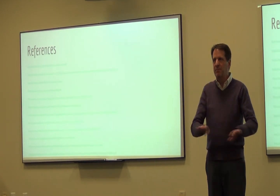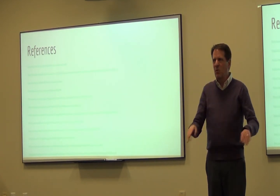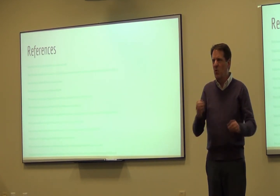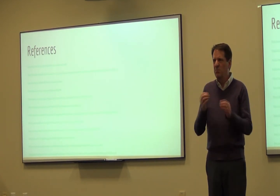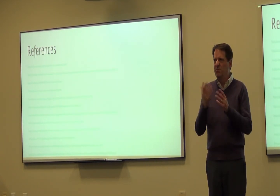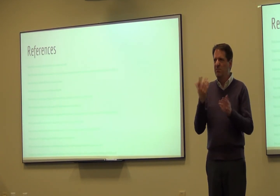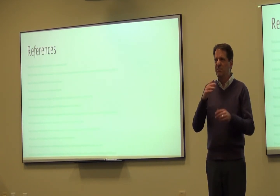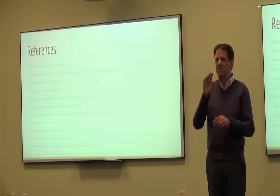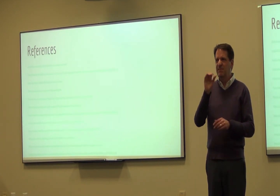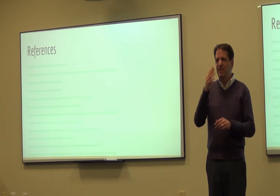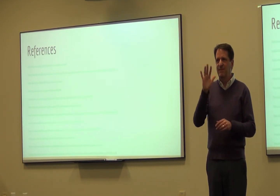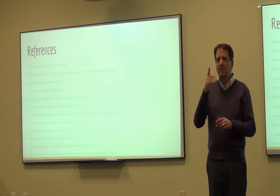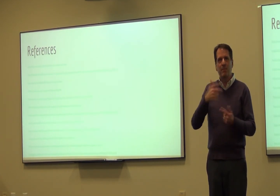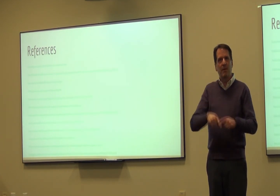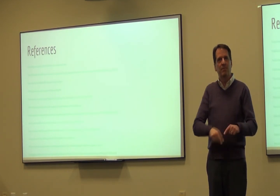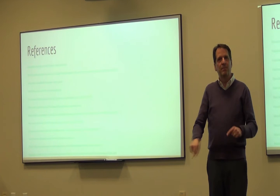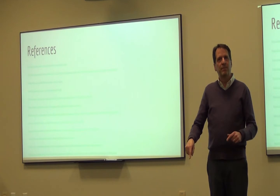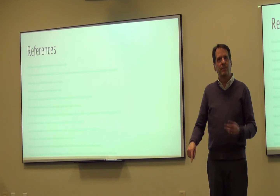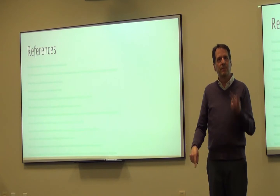I think they have 7 children, yeah.